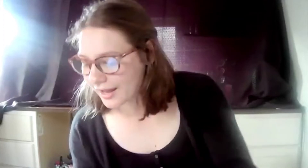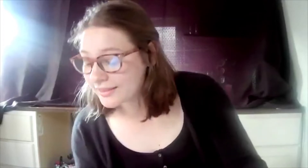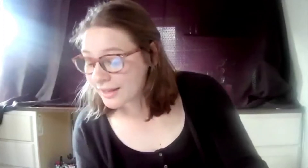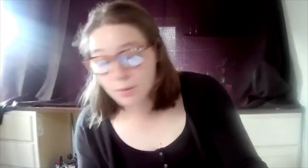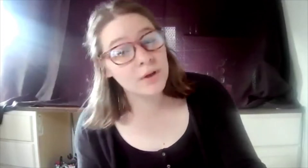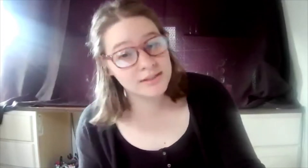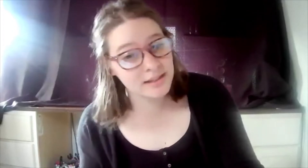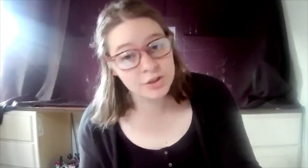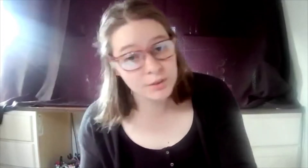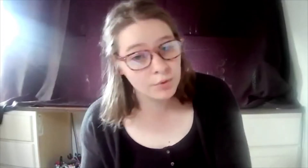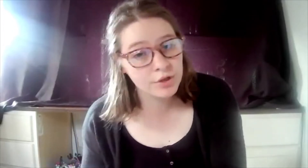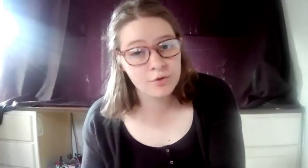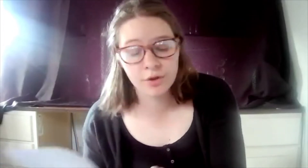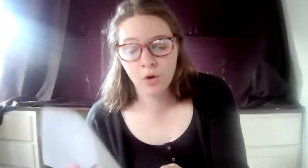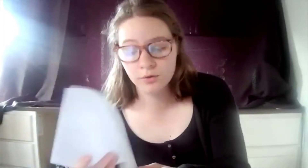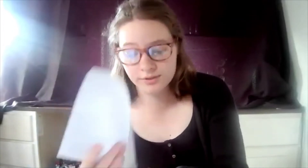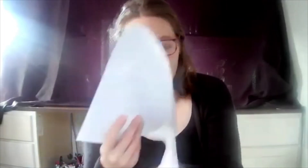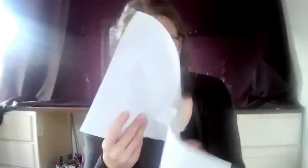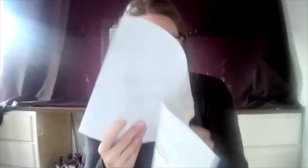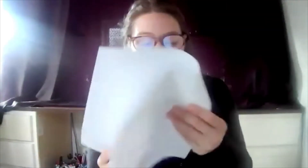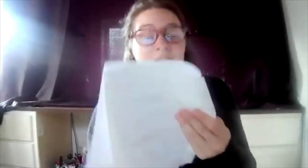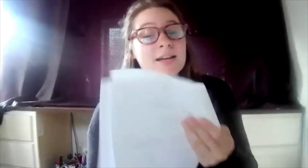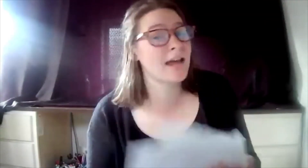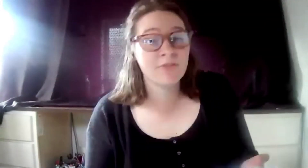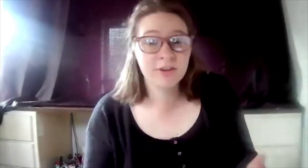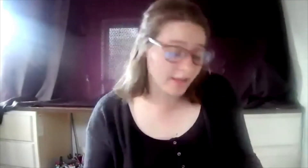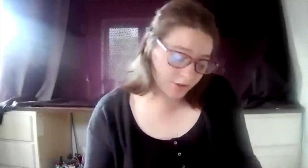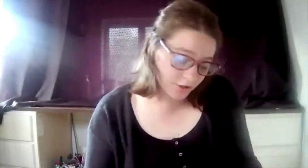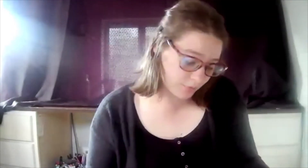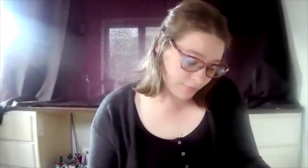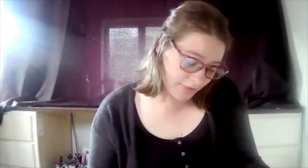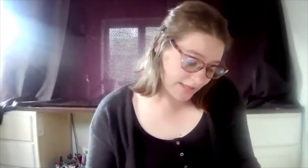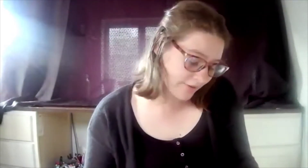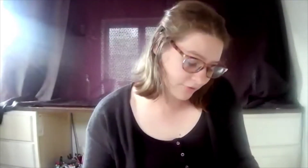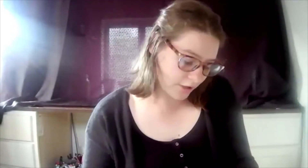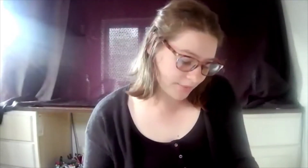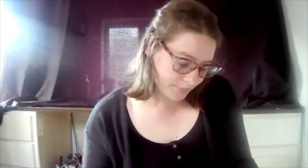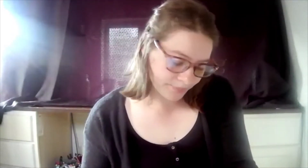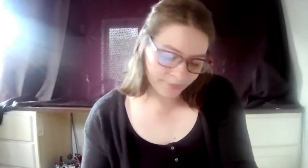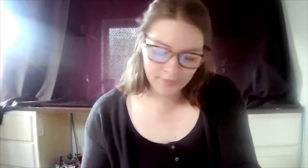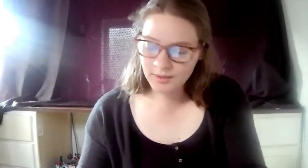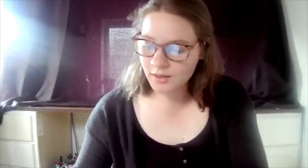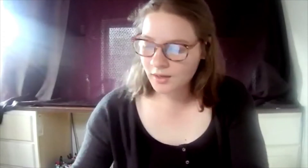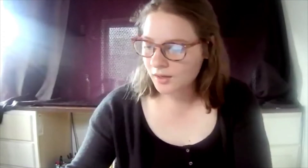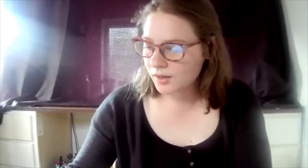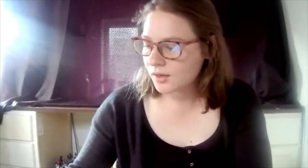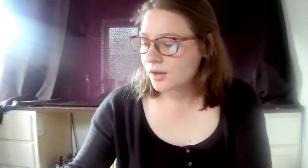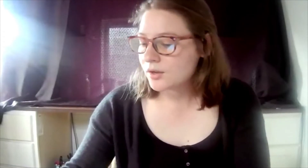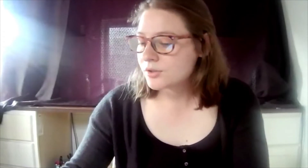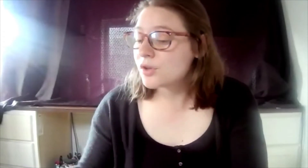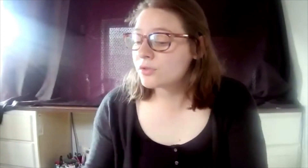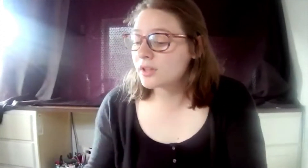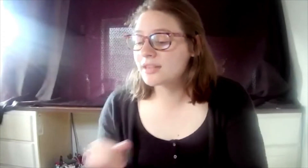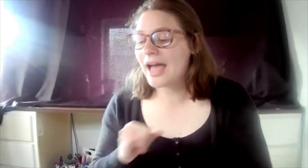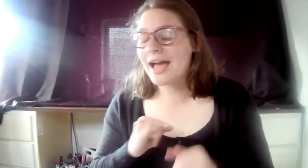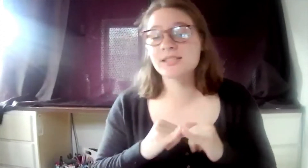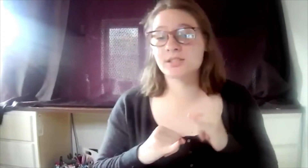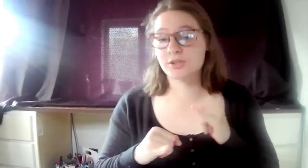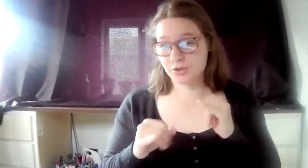And then essentially we'll know the whole song, okay? Because everything just repeats after it. So the last